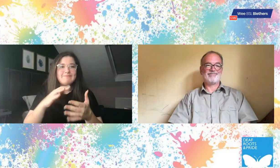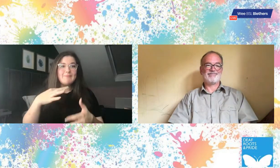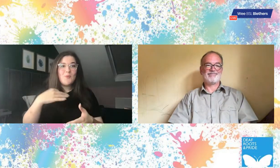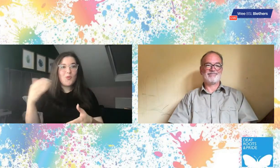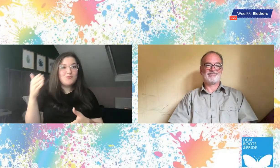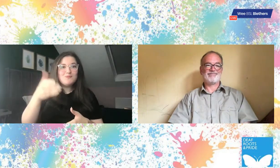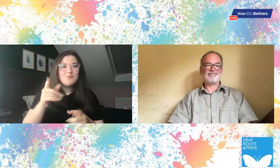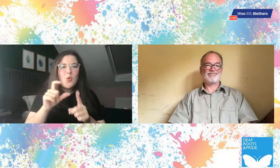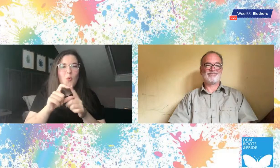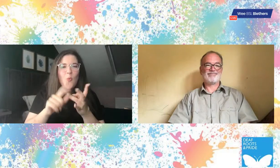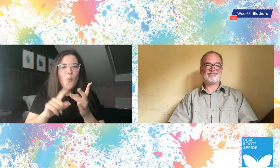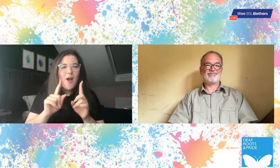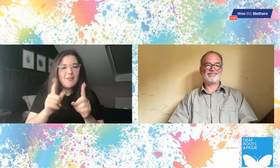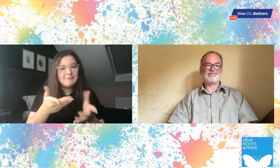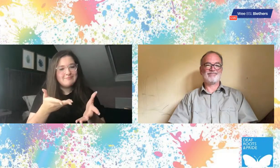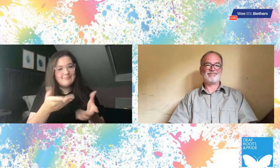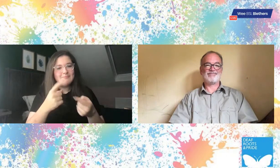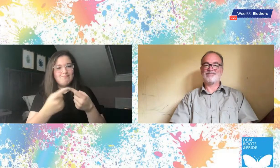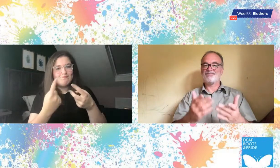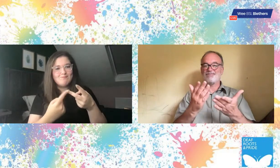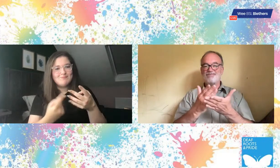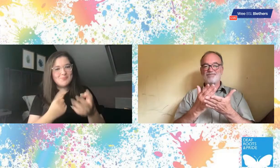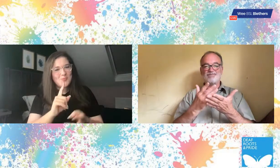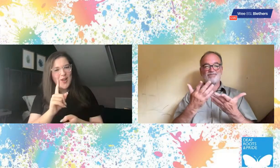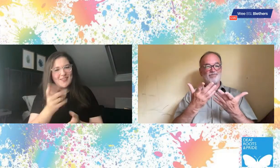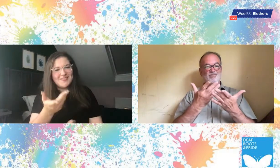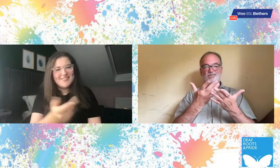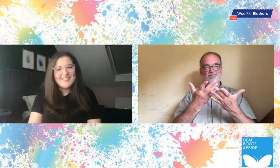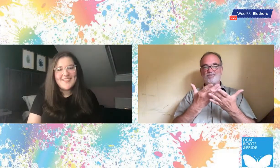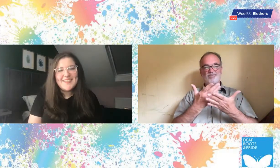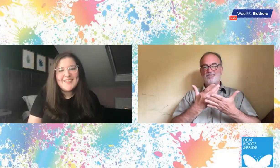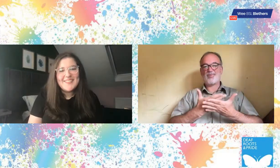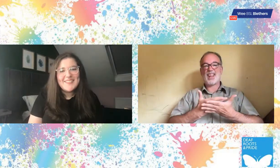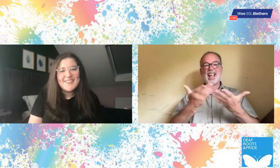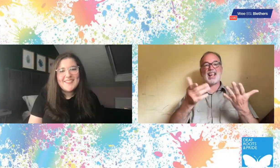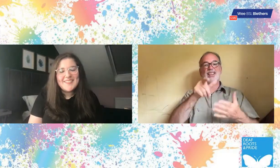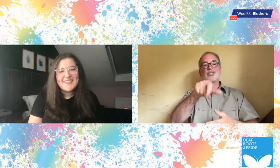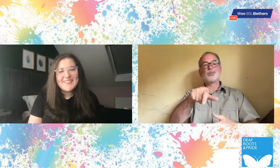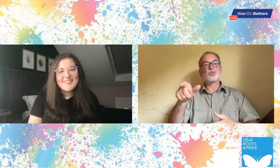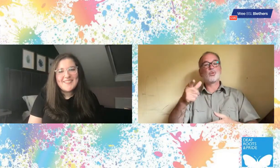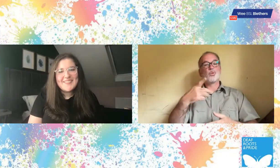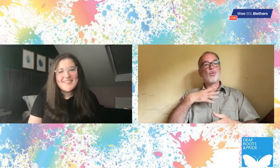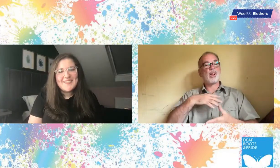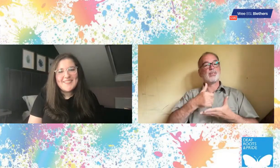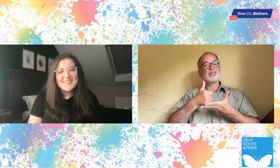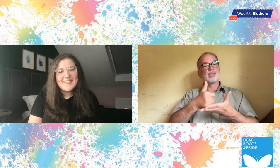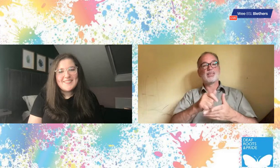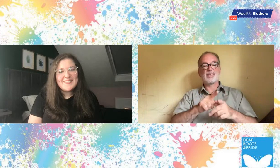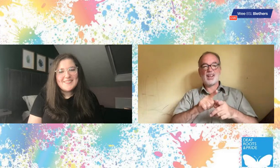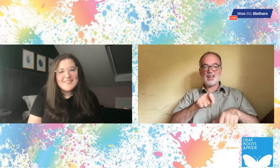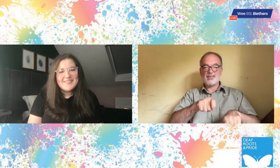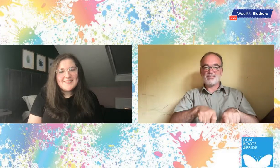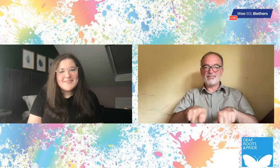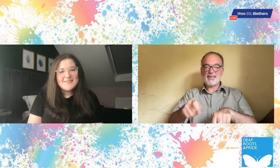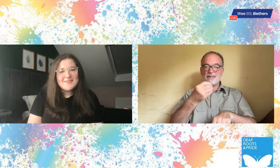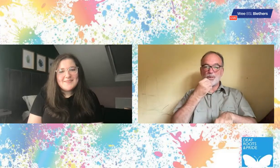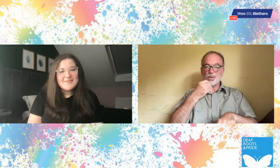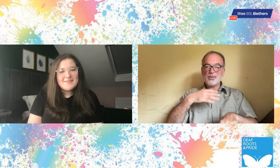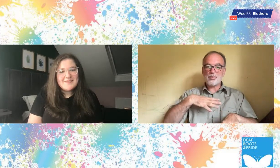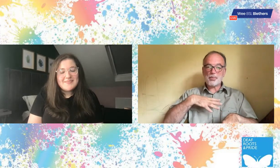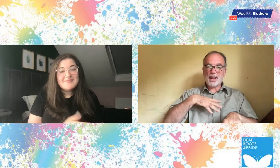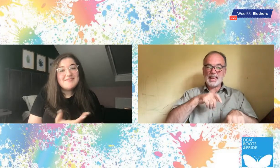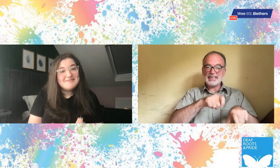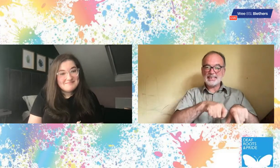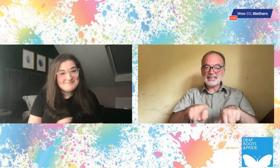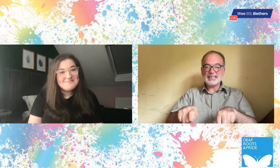just amazing. yeah, So it would be good if you could tell us what kind of volunteering you would offer